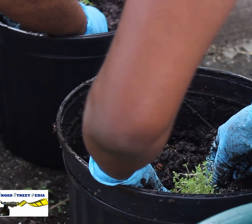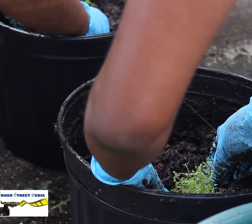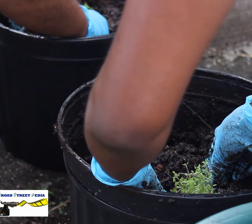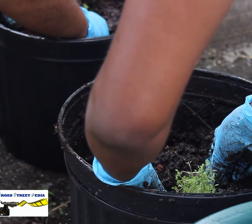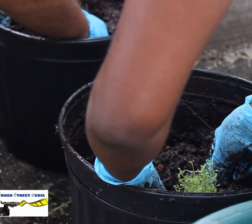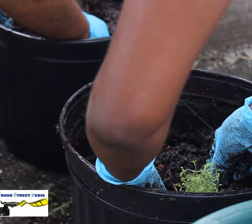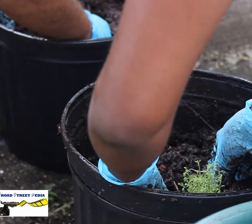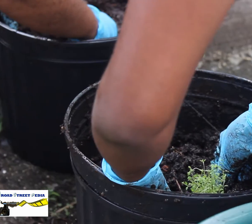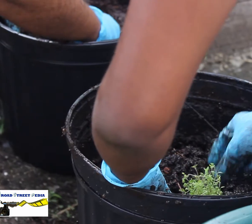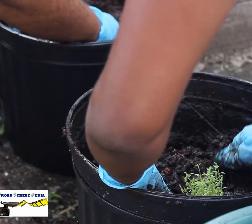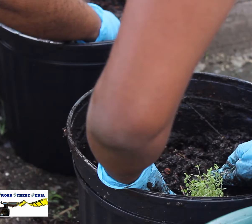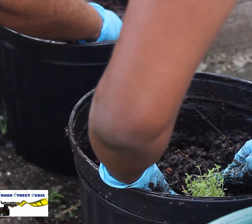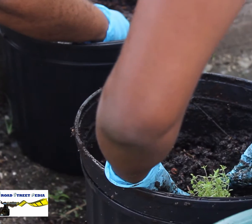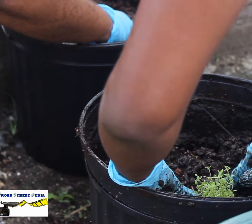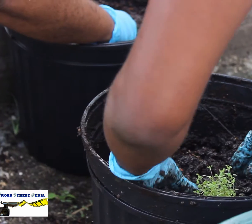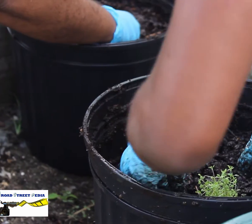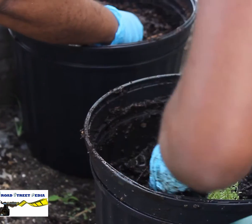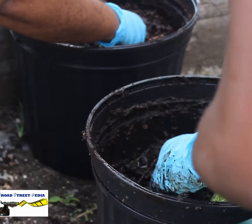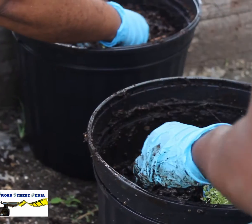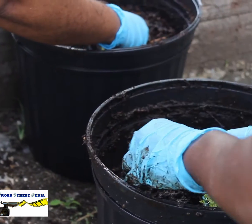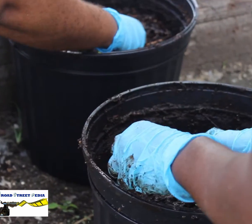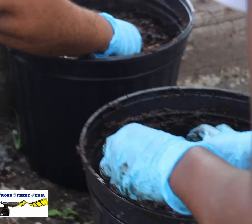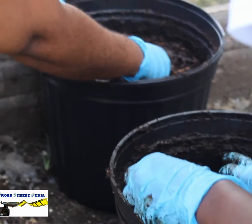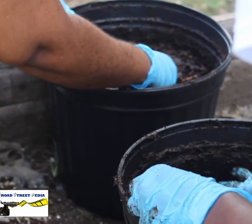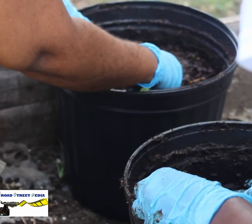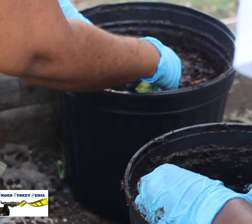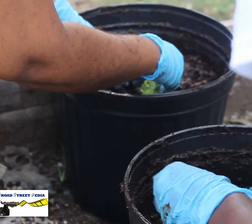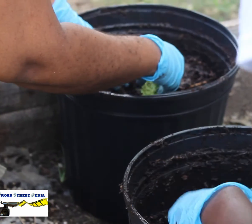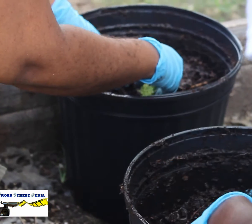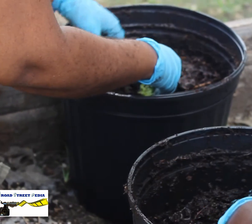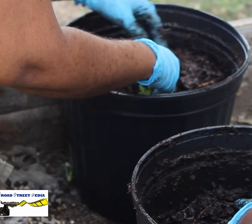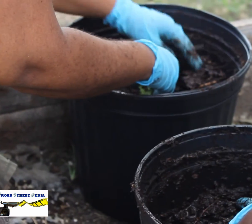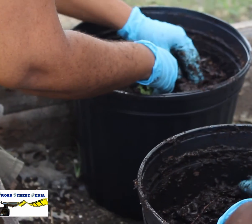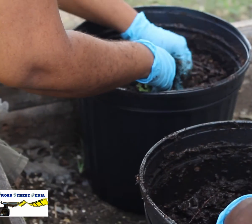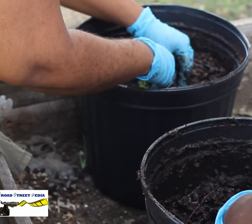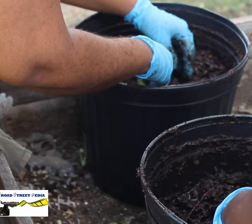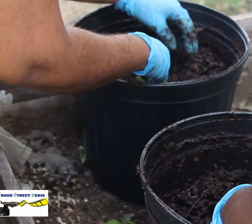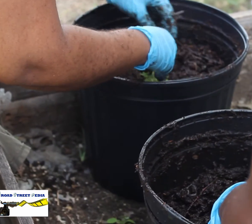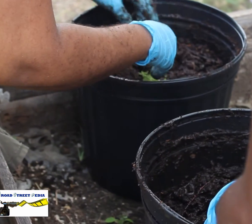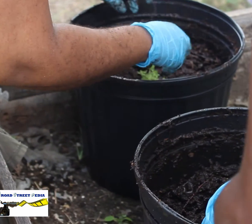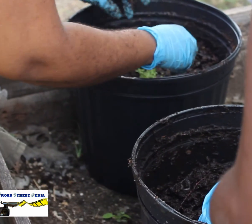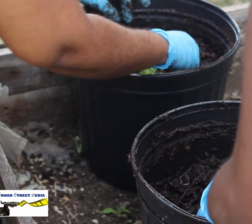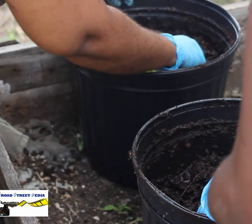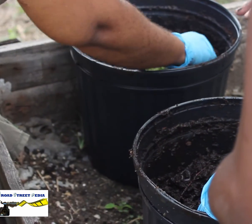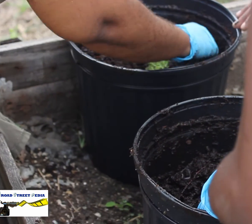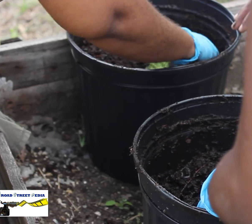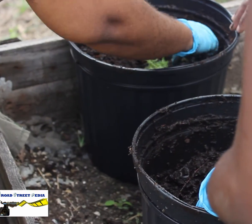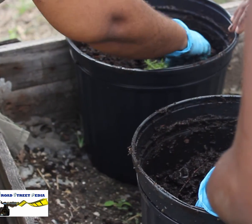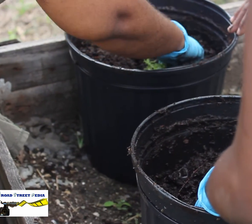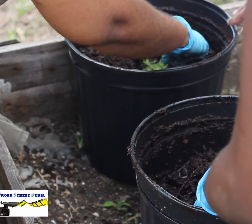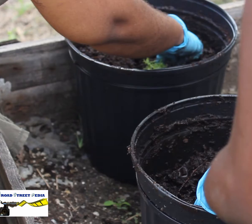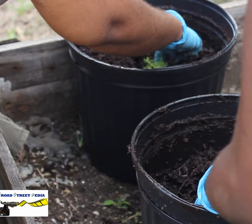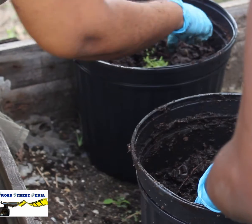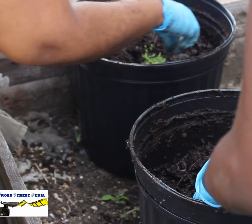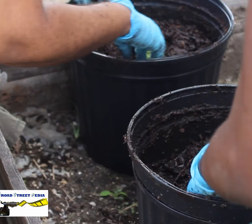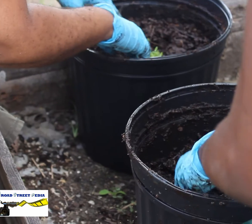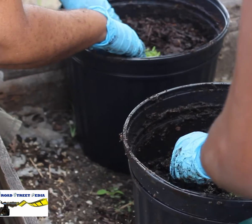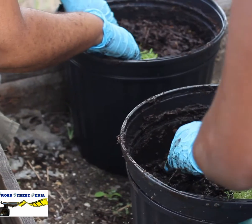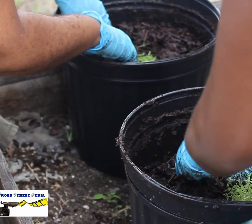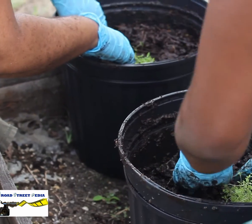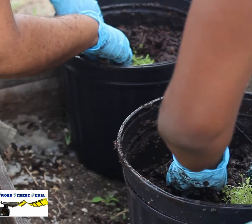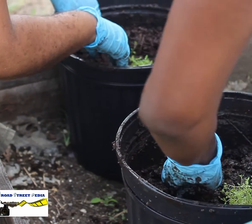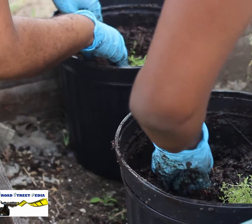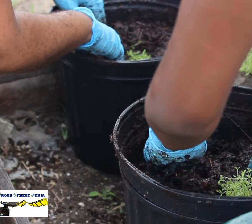ready. No. Open hand. So it's either ready or ready.